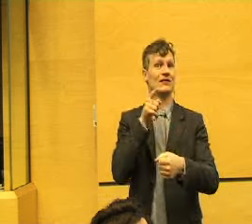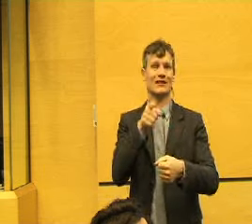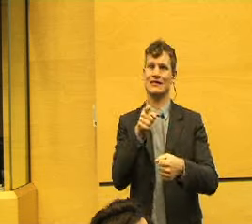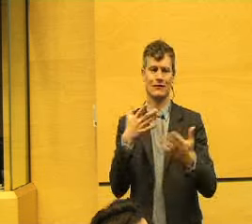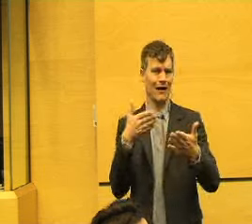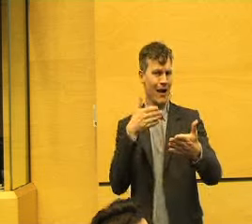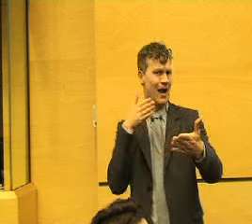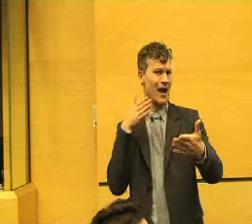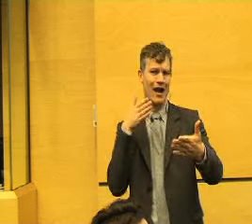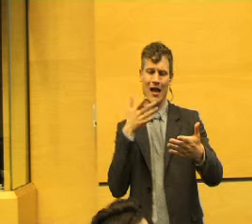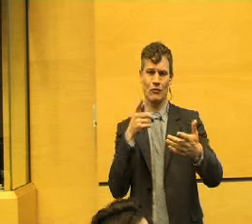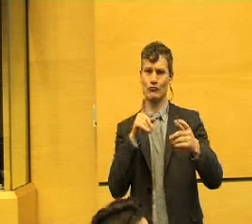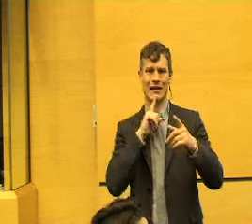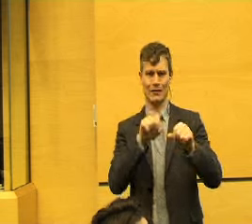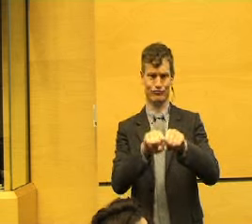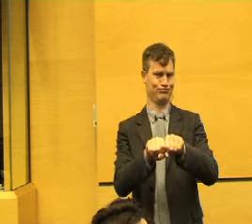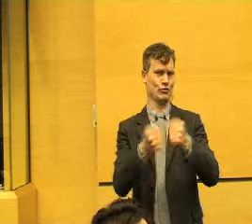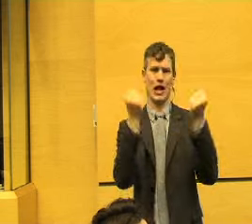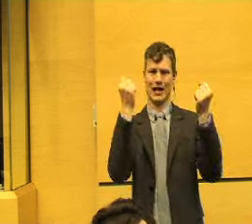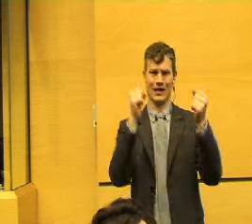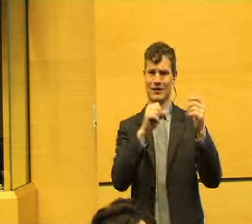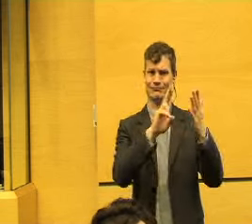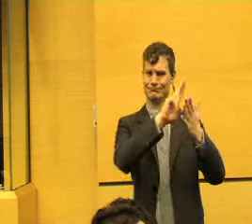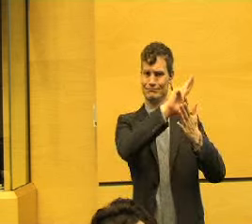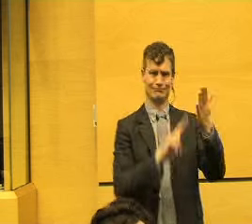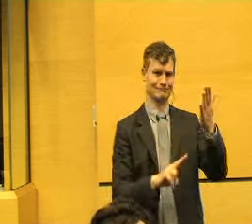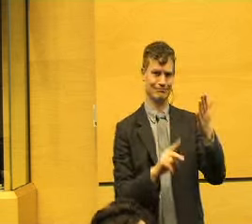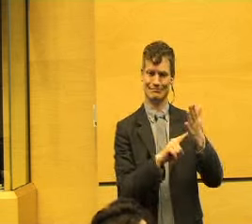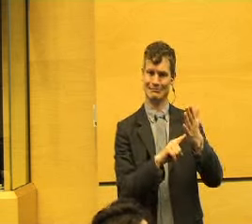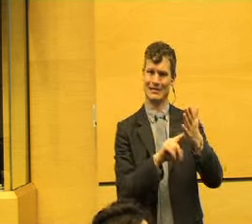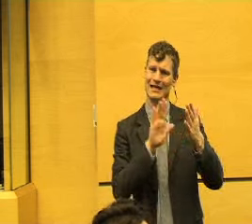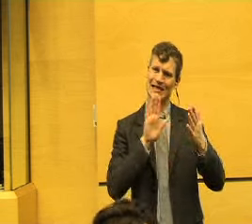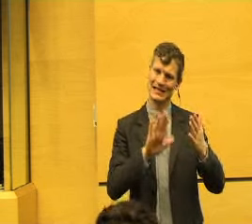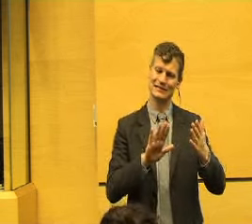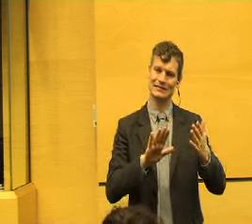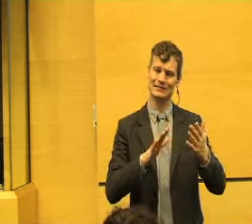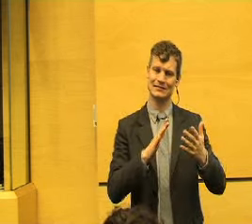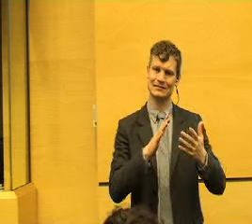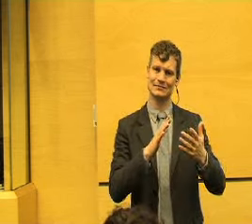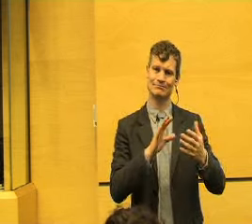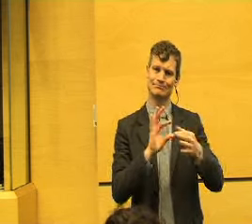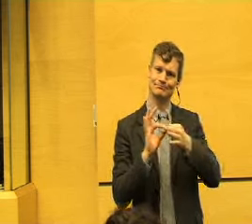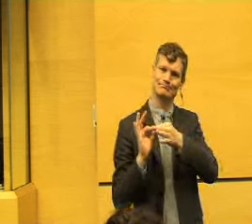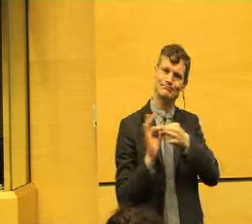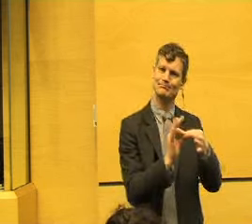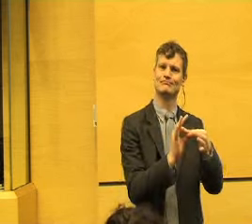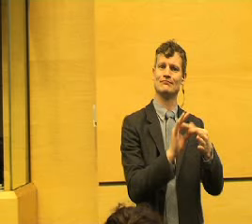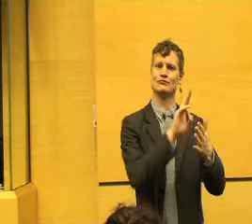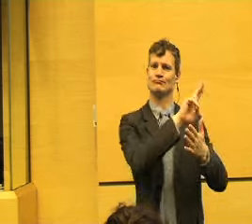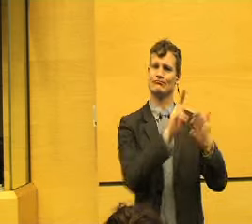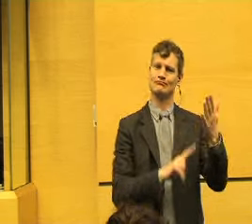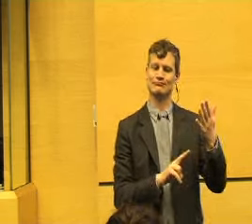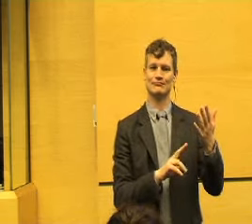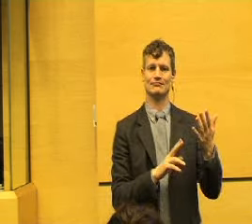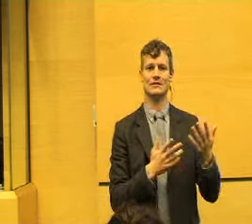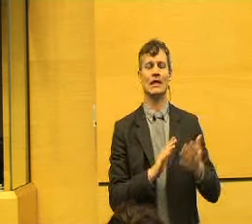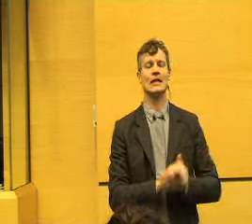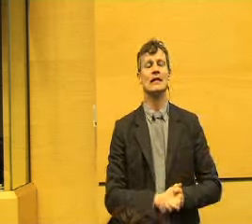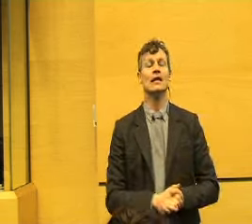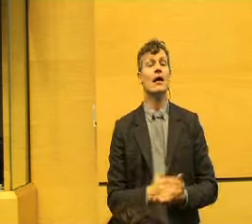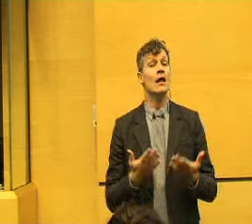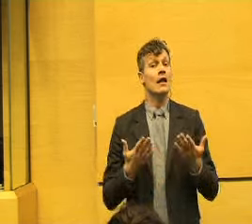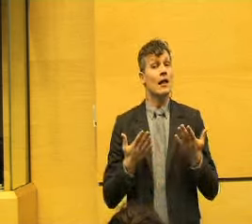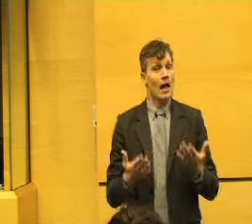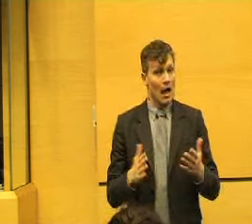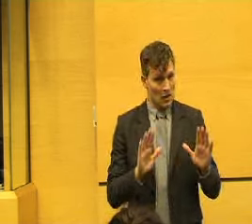letter of the Convention on the Rights of Persons with Disabilities. With this, I would like to change now to